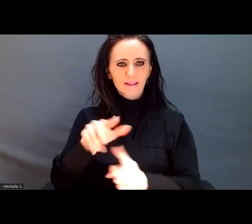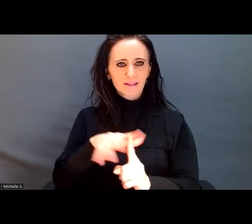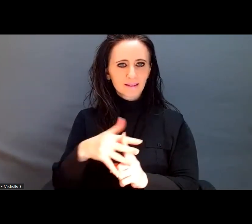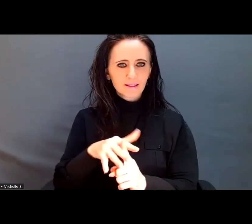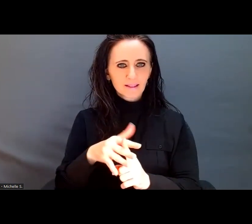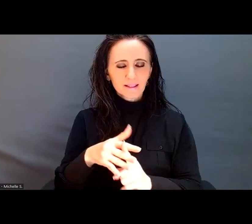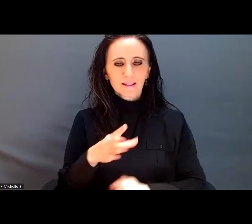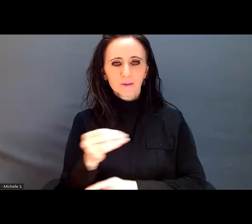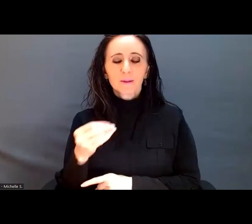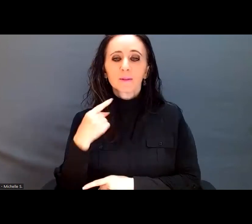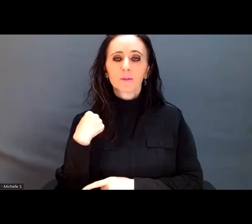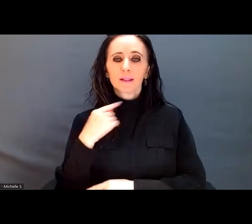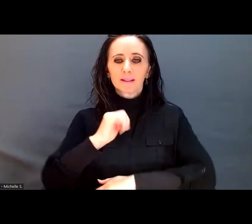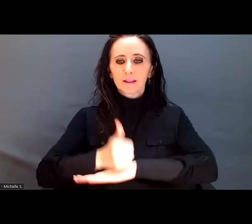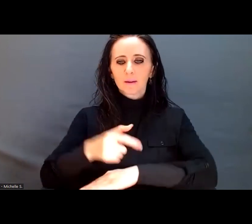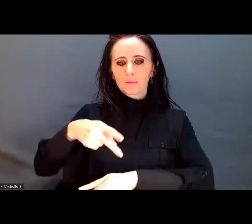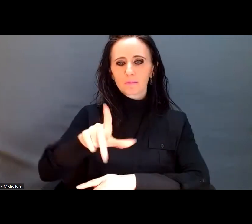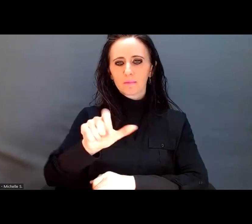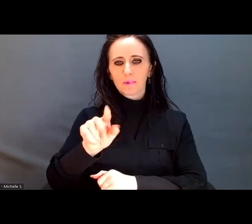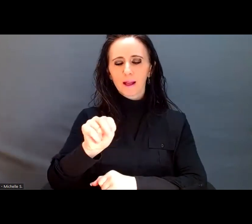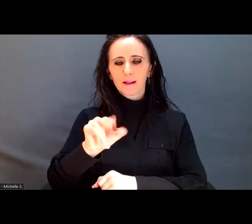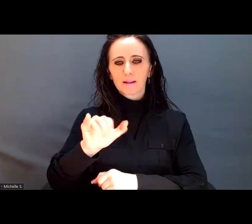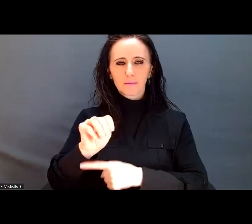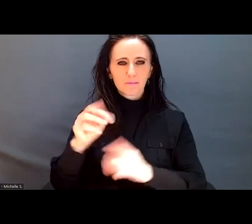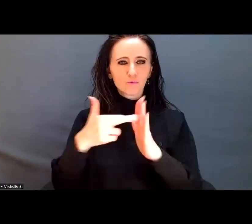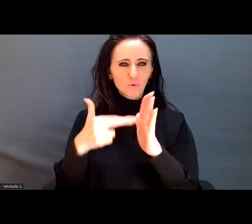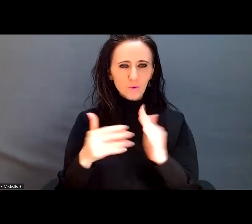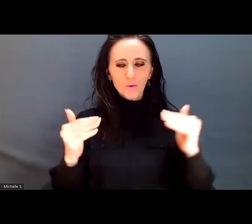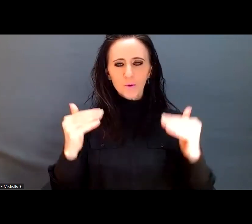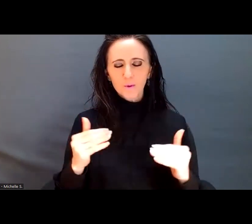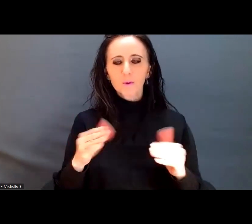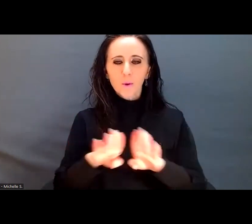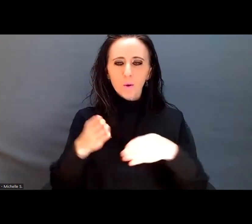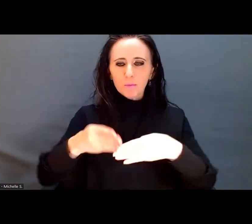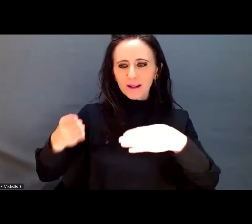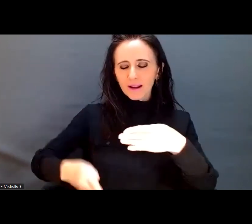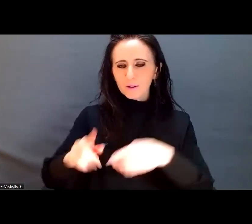with what, how, why, those 3 magic words, yeah? Listen.